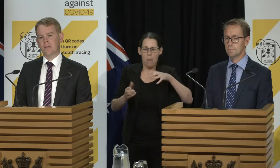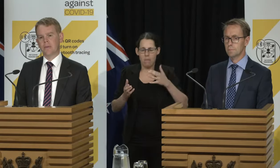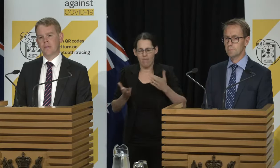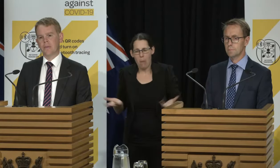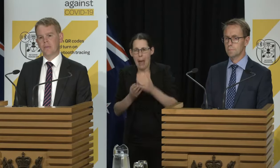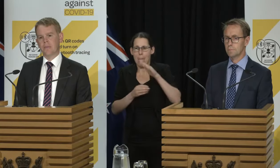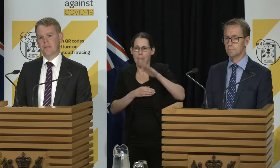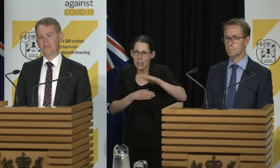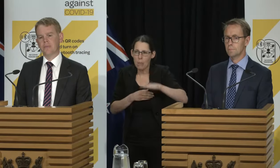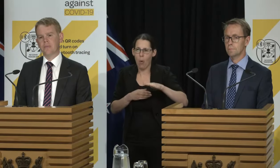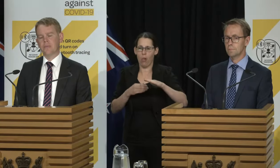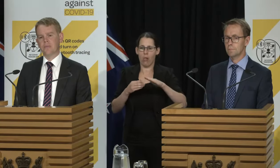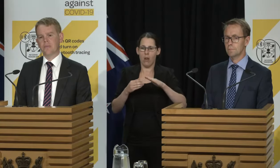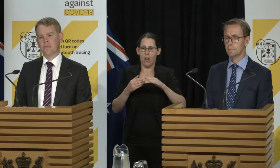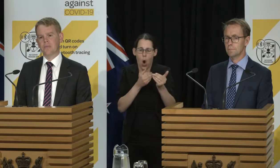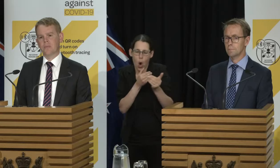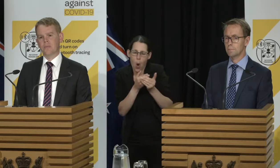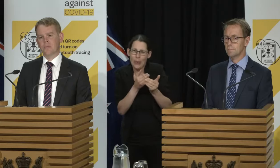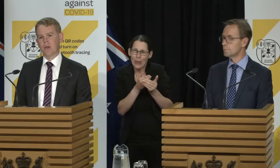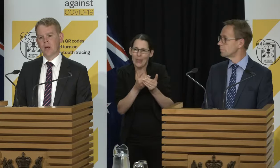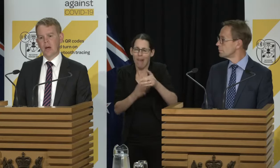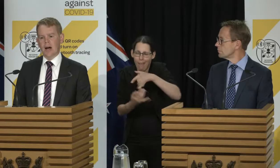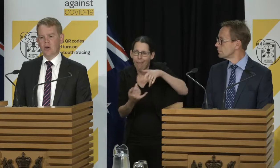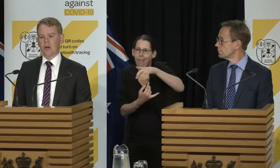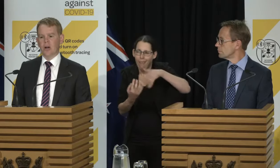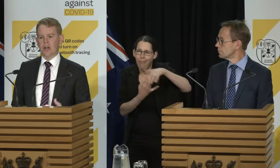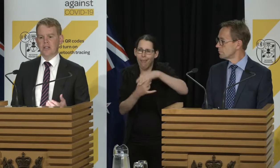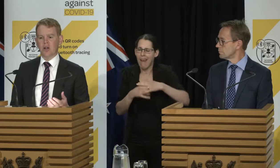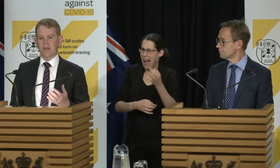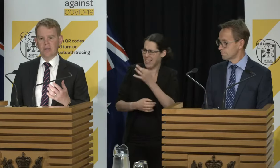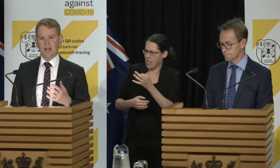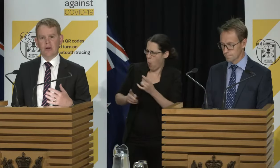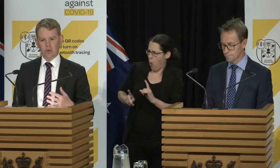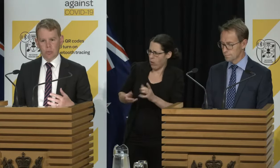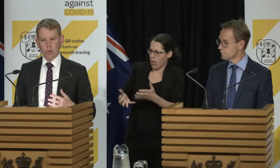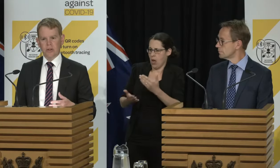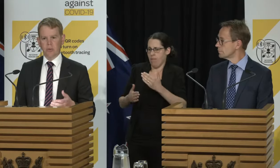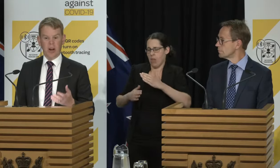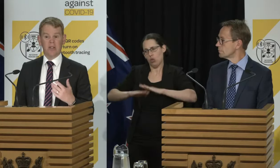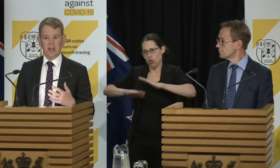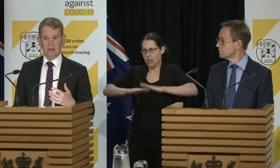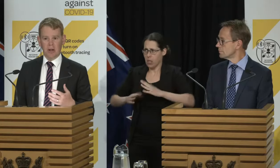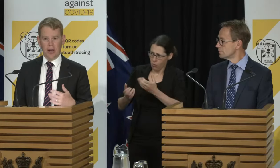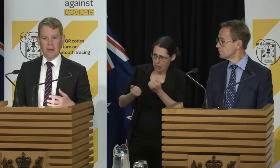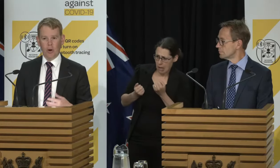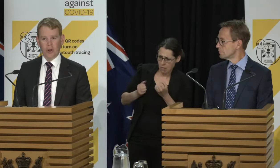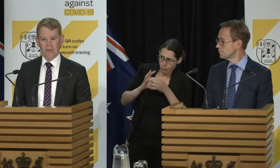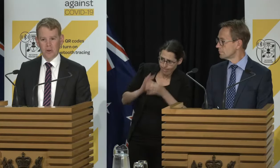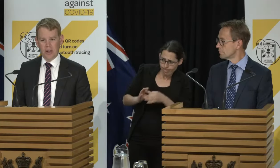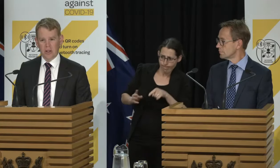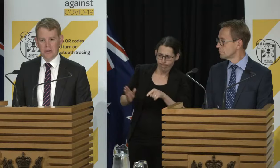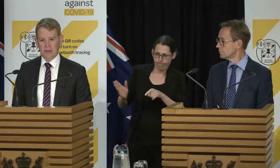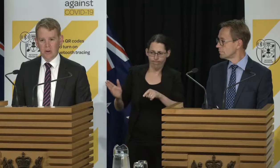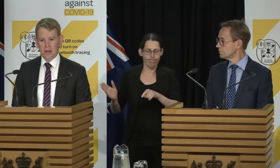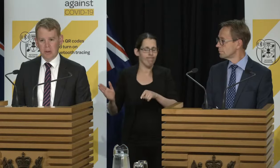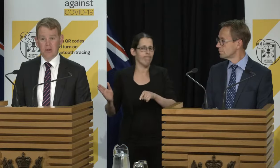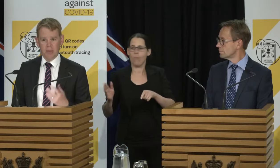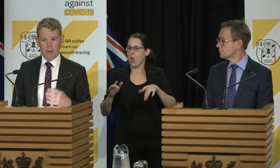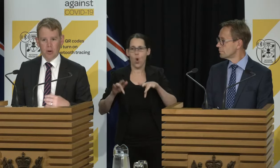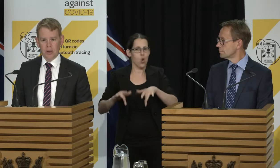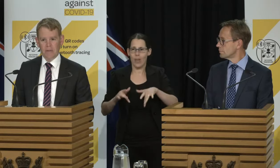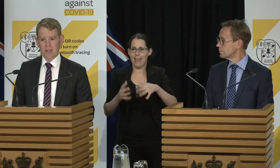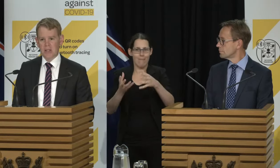assurances have you sought and received about those reports? Look, like I said, I haven't seen those reports. We haven't seen, had them long enough to actually thoroughly